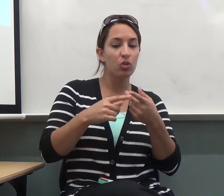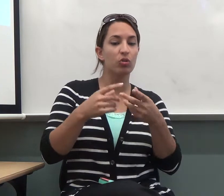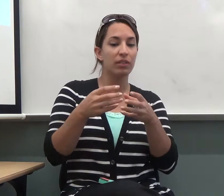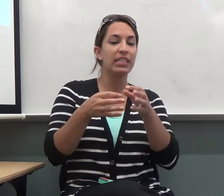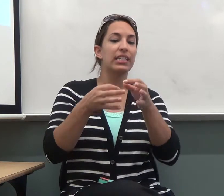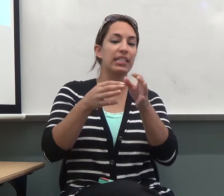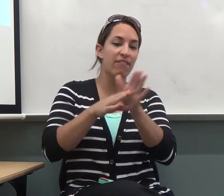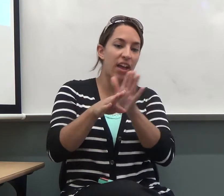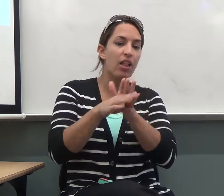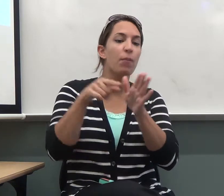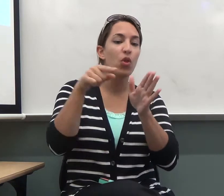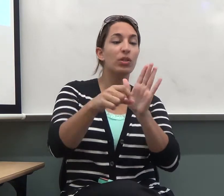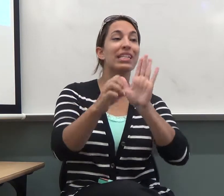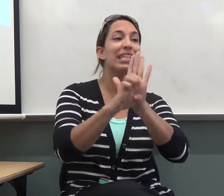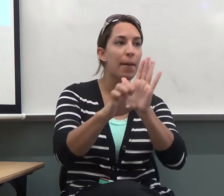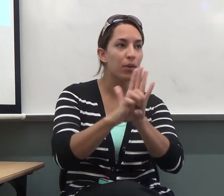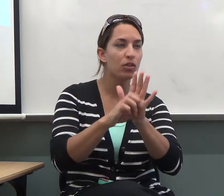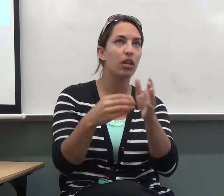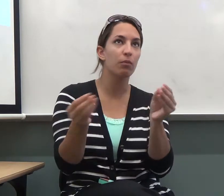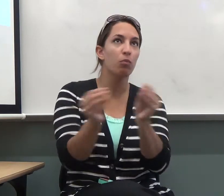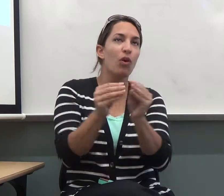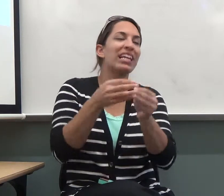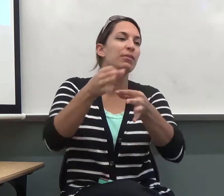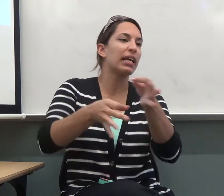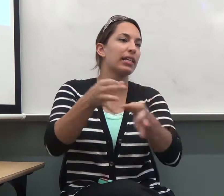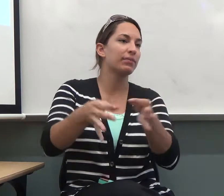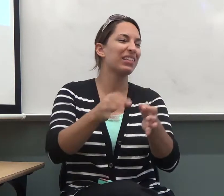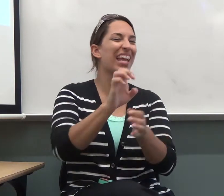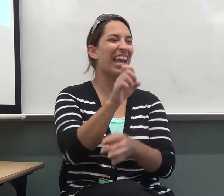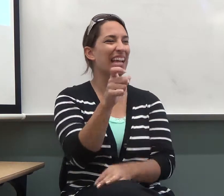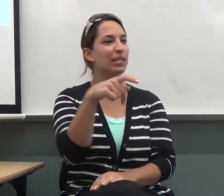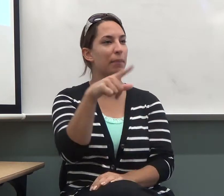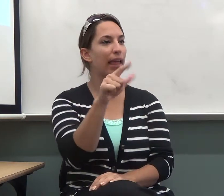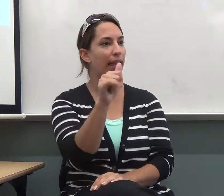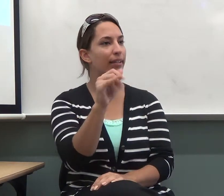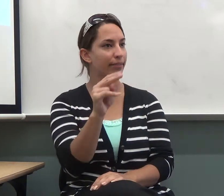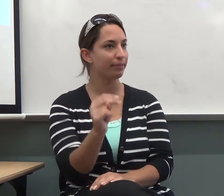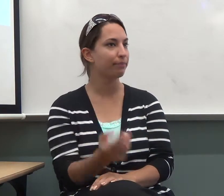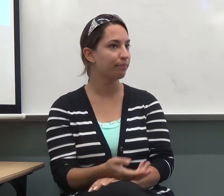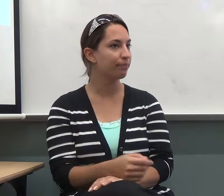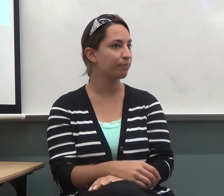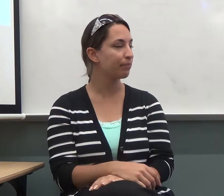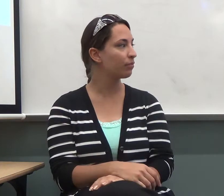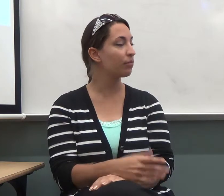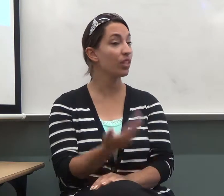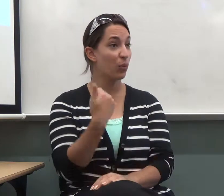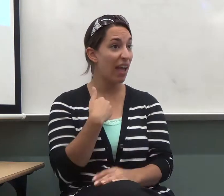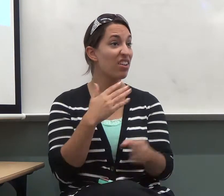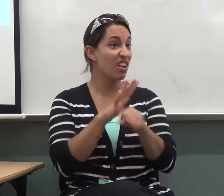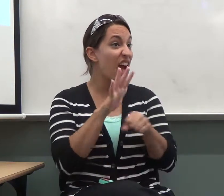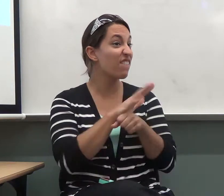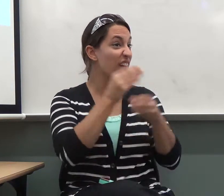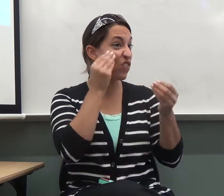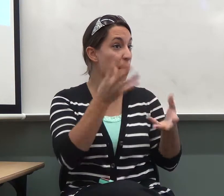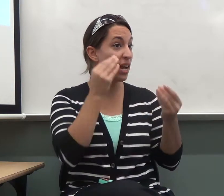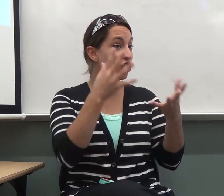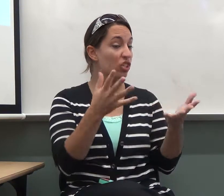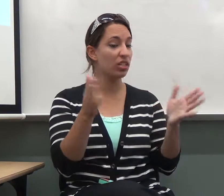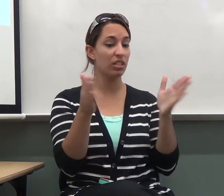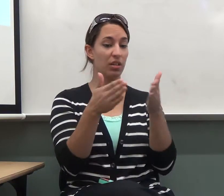which is essentially what I mean here. I'm going to write explain in here, okay? Do I have enough information? Is it big enough for me to